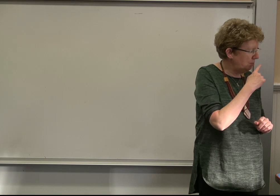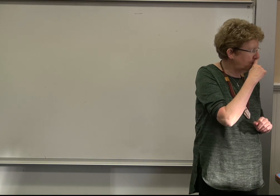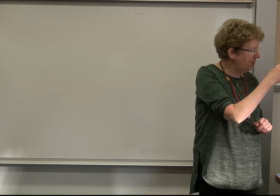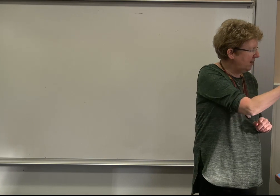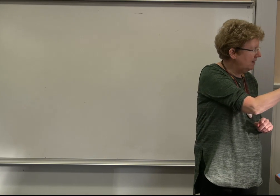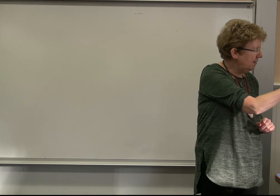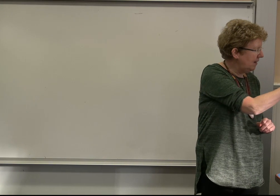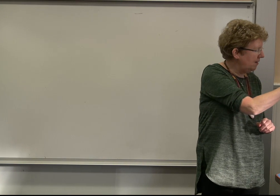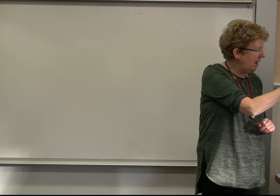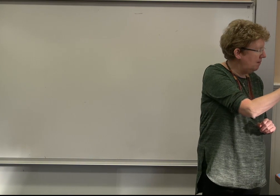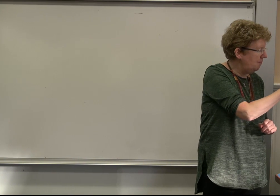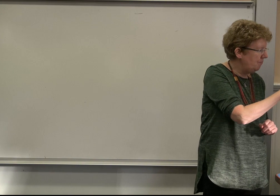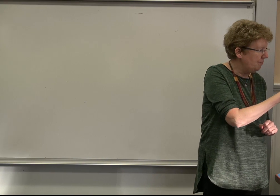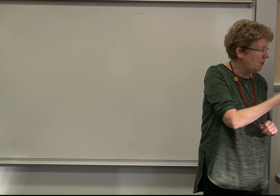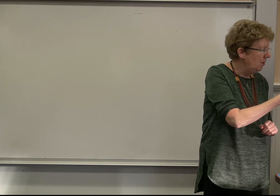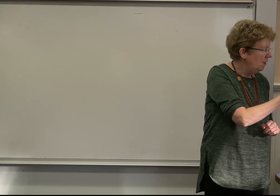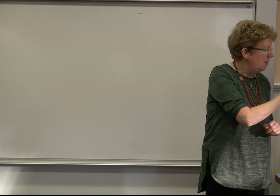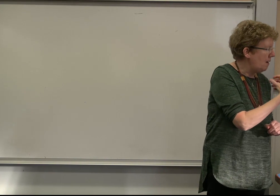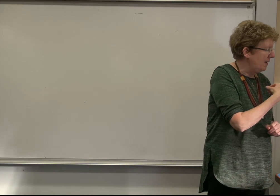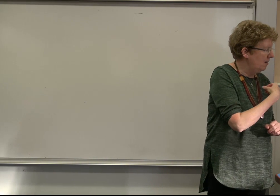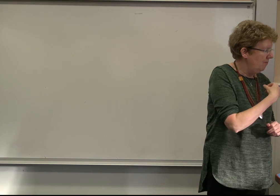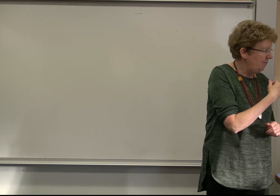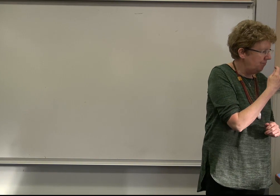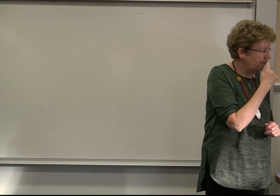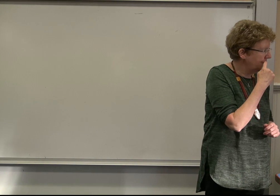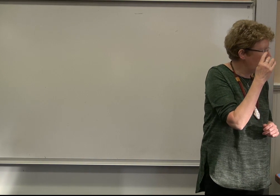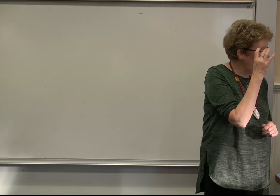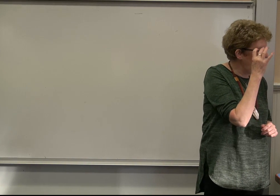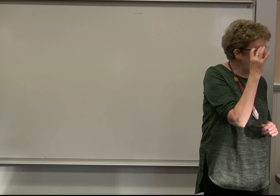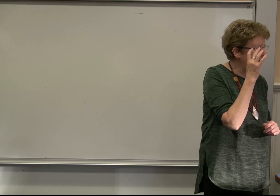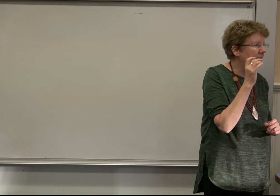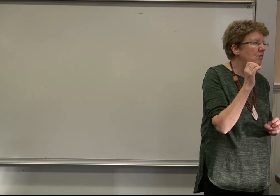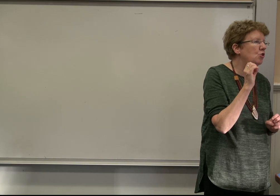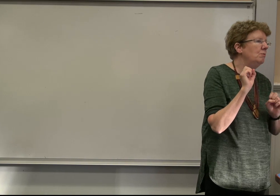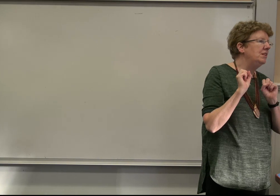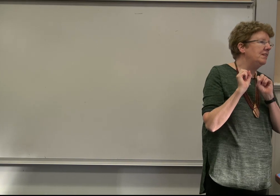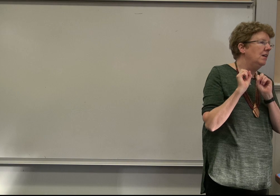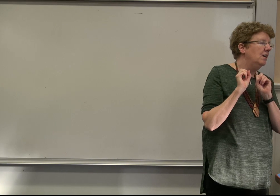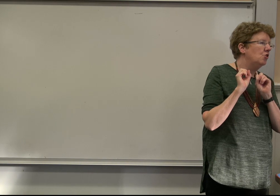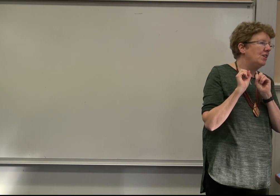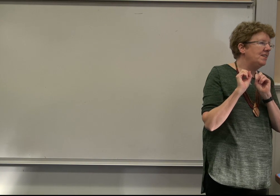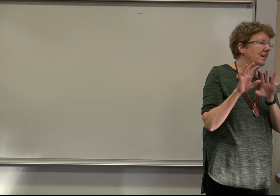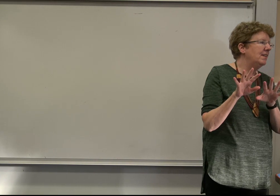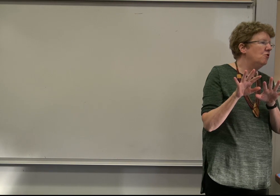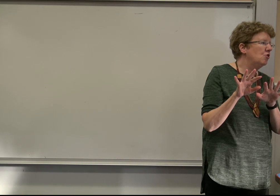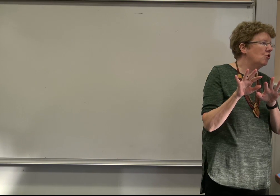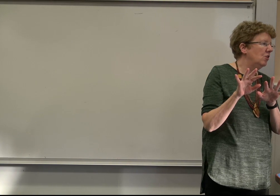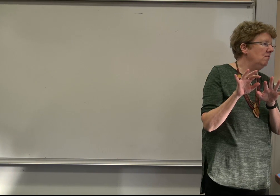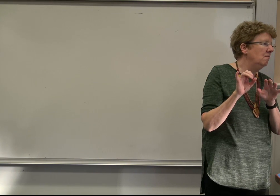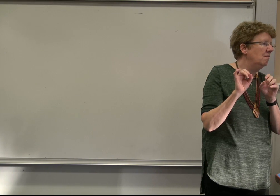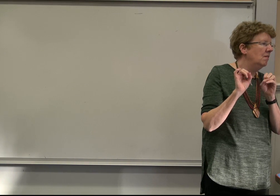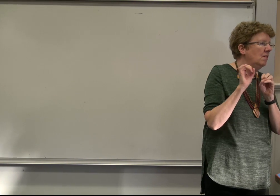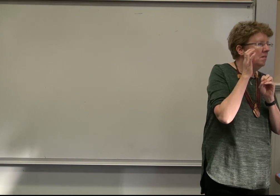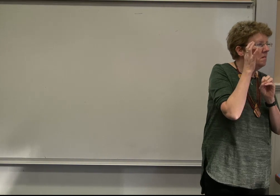can I just borrow that mic? Oh, Oh, maybe I could. Do you want me to? Should I sign the